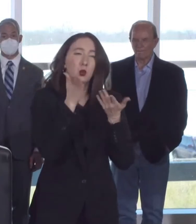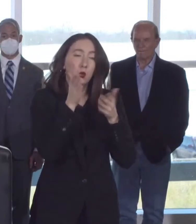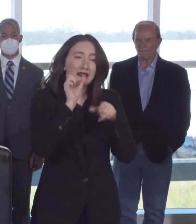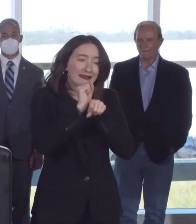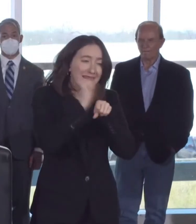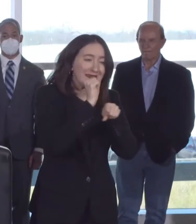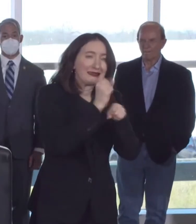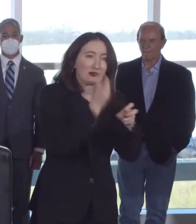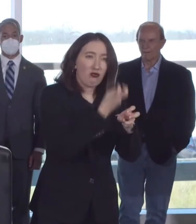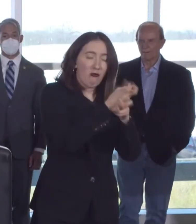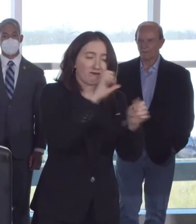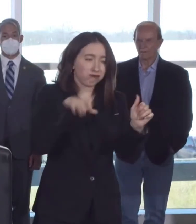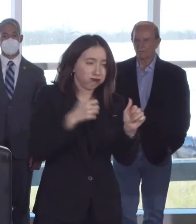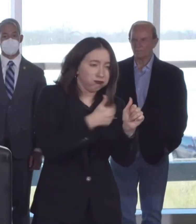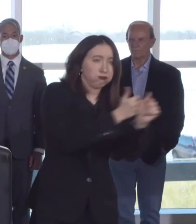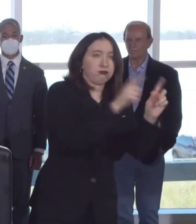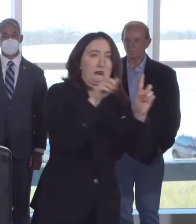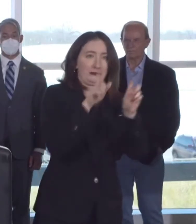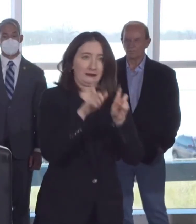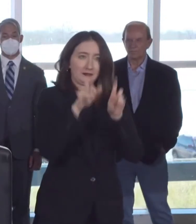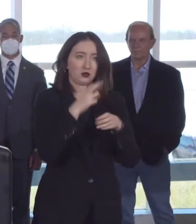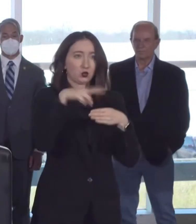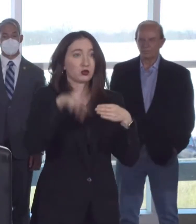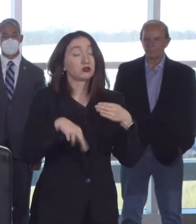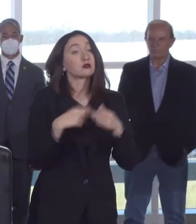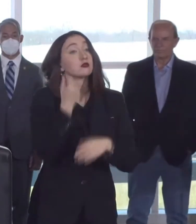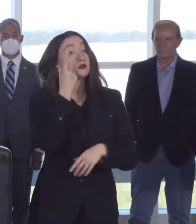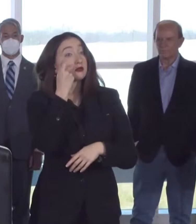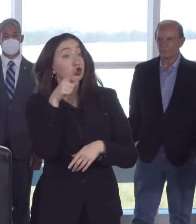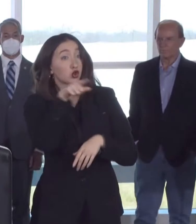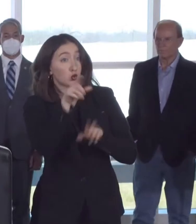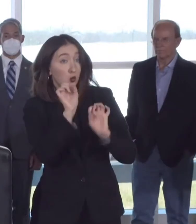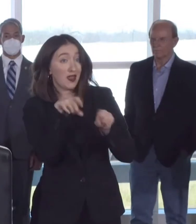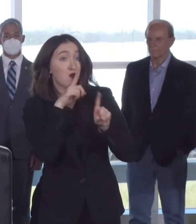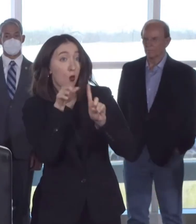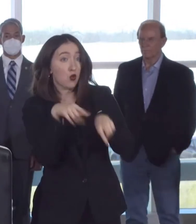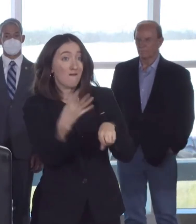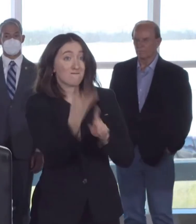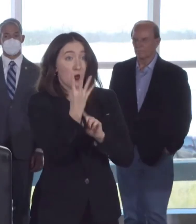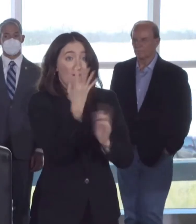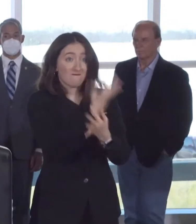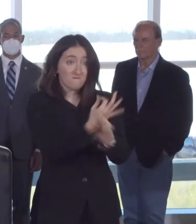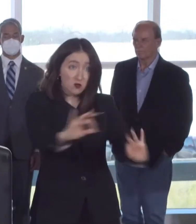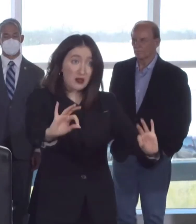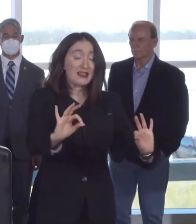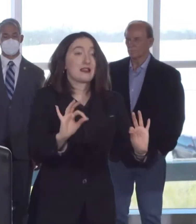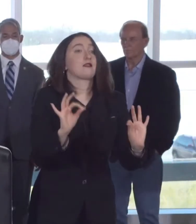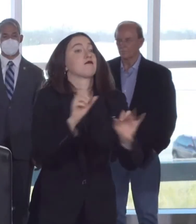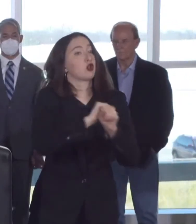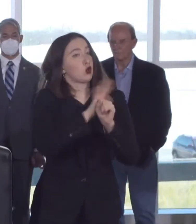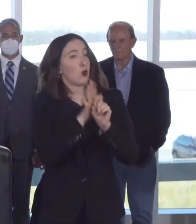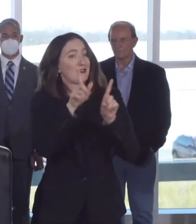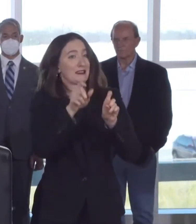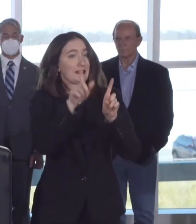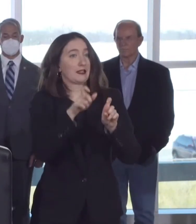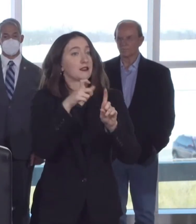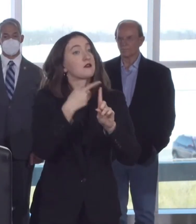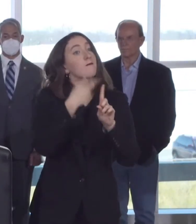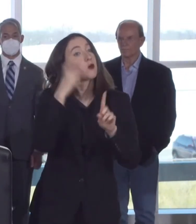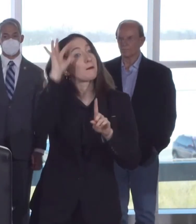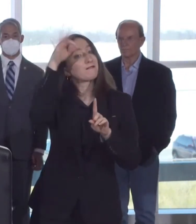We'd also like to remind the community that you can order 4 free COVID-19 test kits from the federal government to